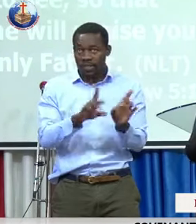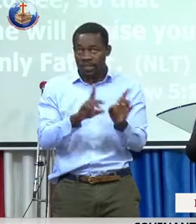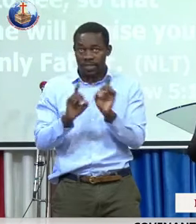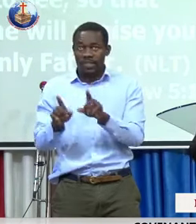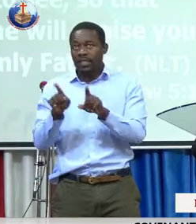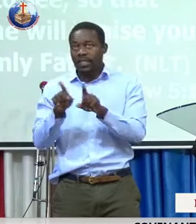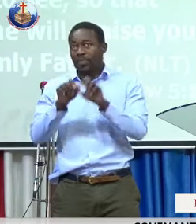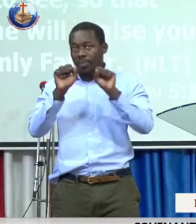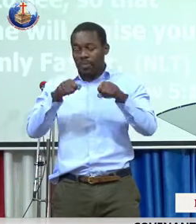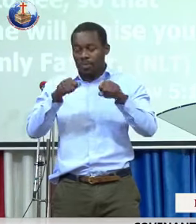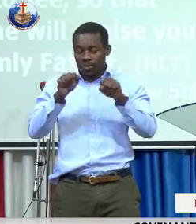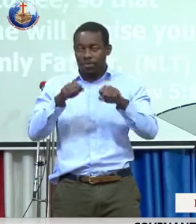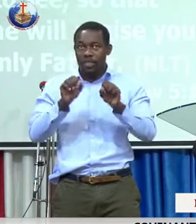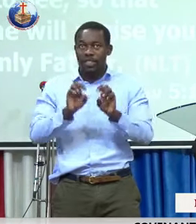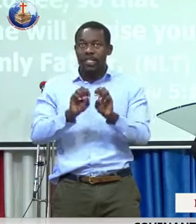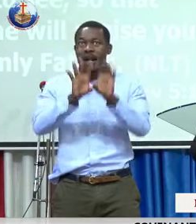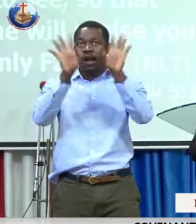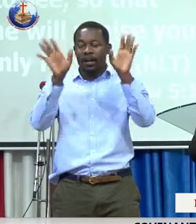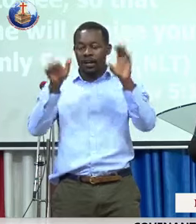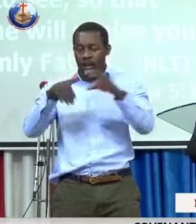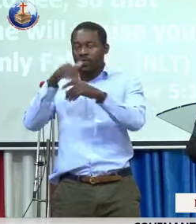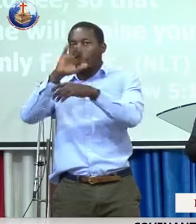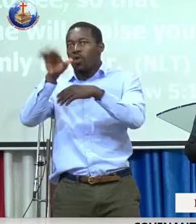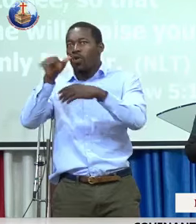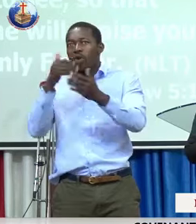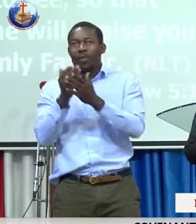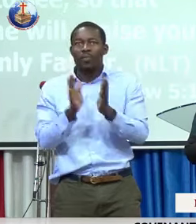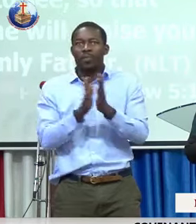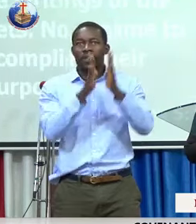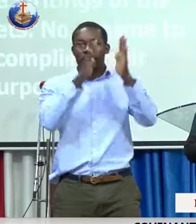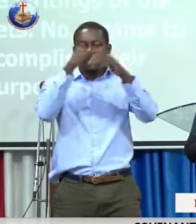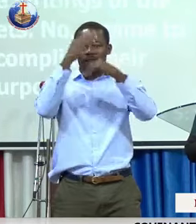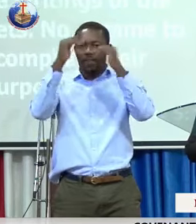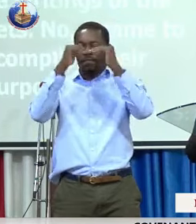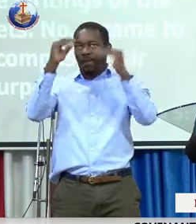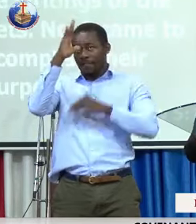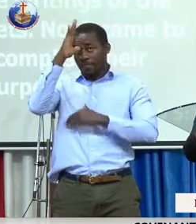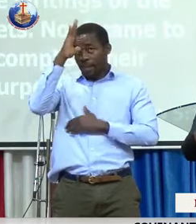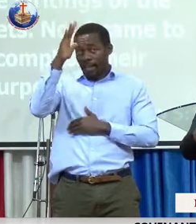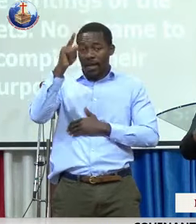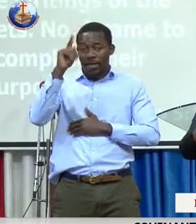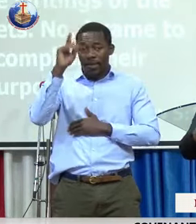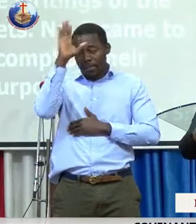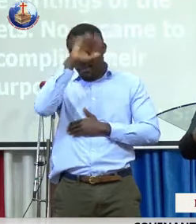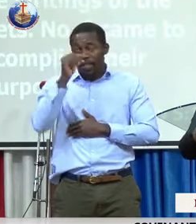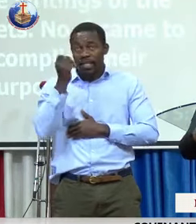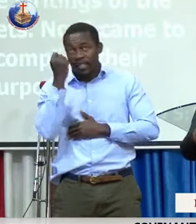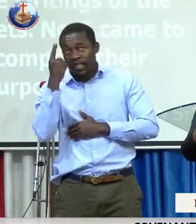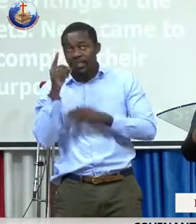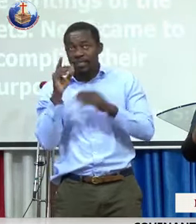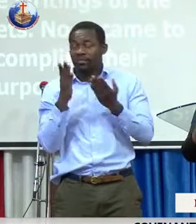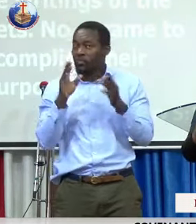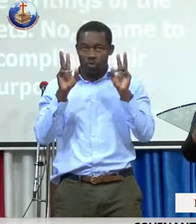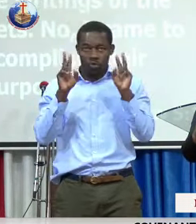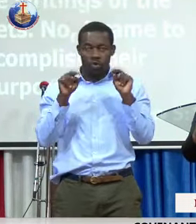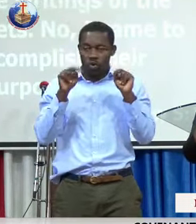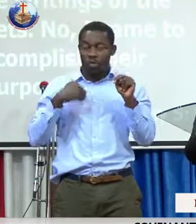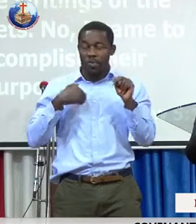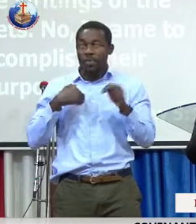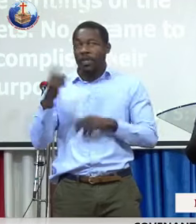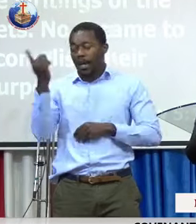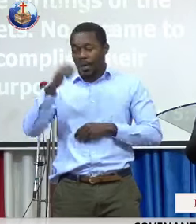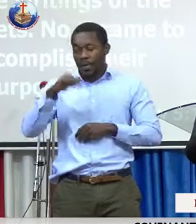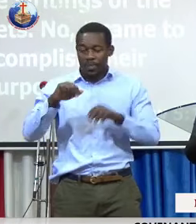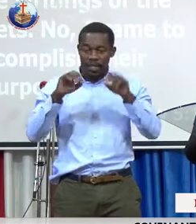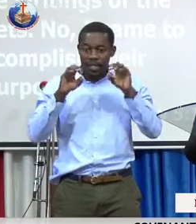to see, so that everyone will praise your heavenly Father. Don't misunderstand why I have come. I did not come to